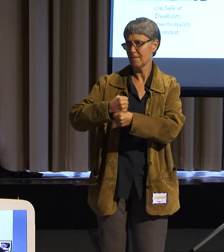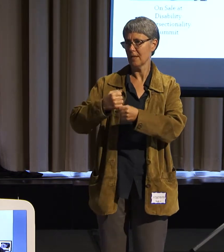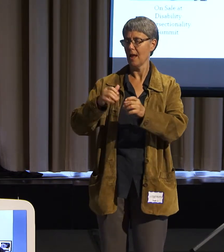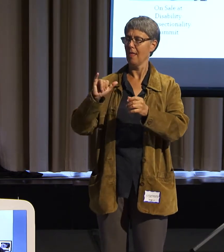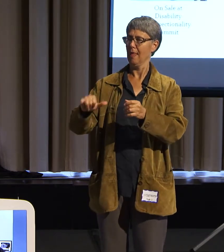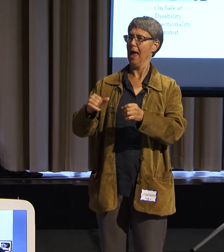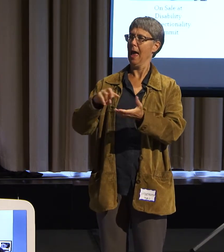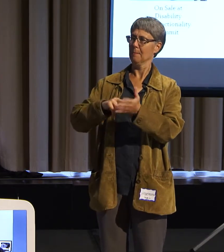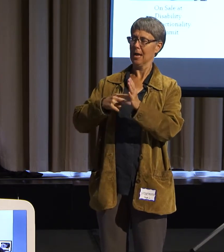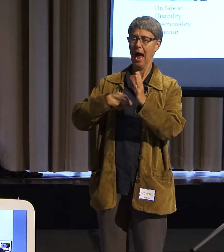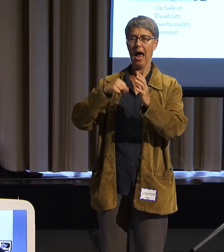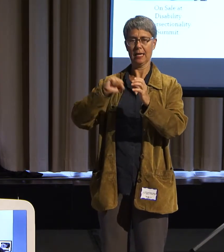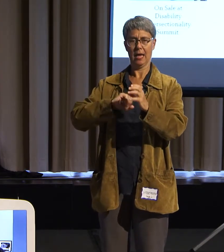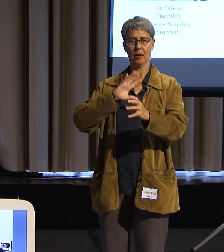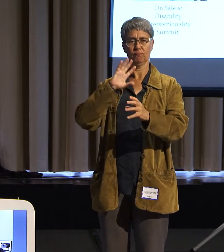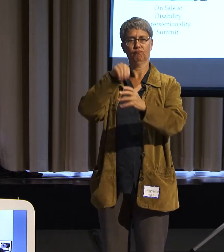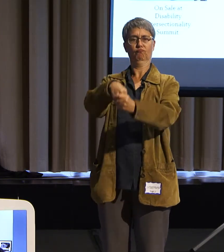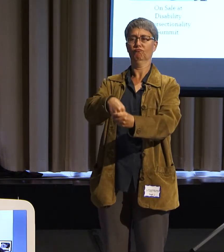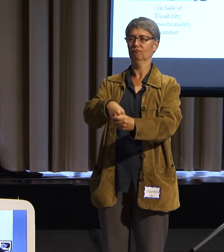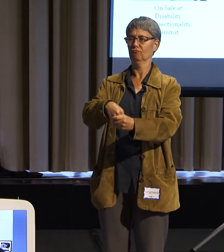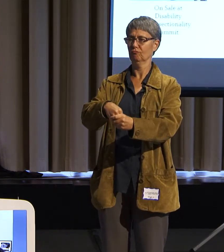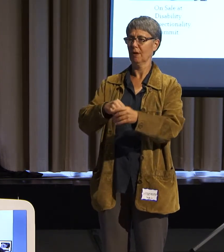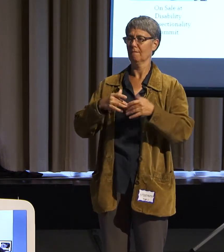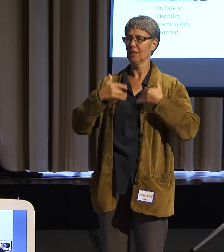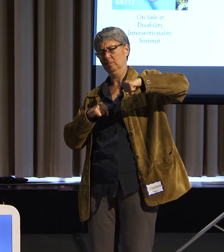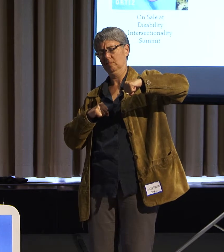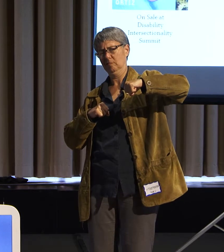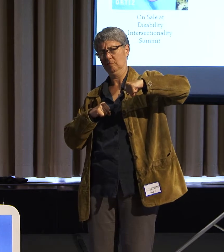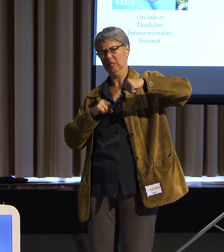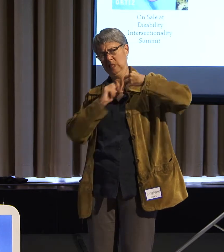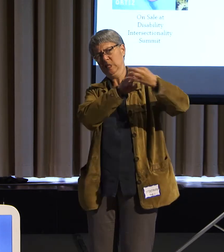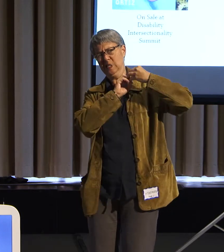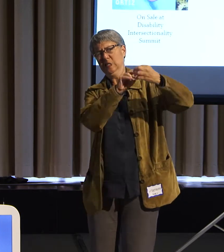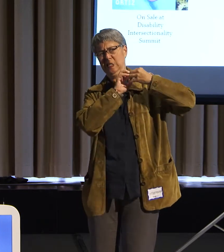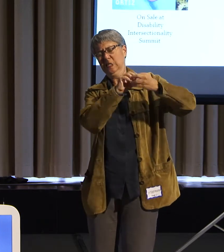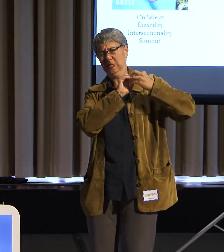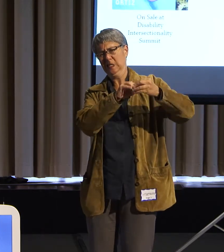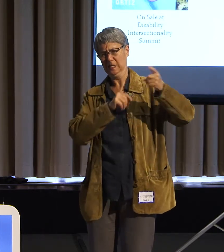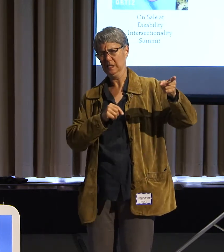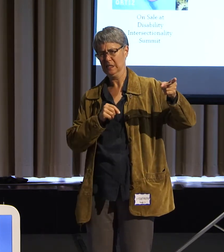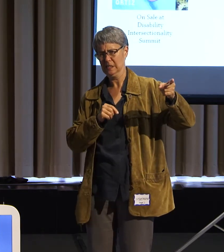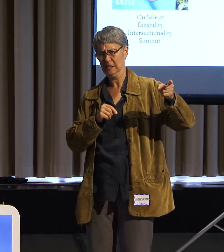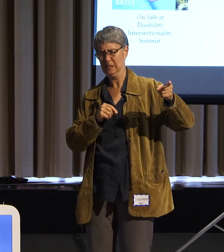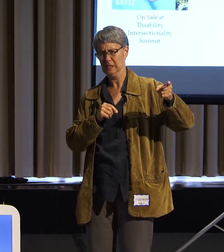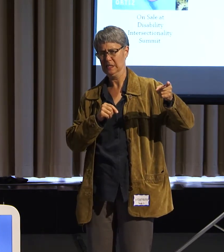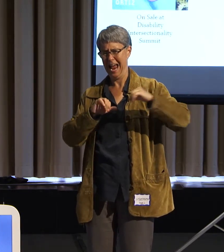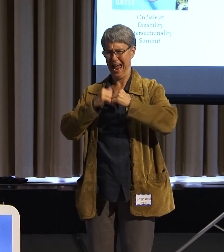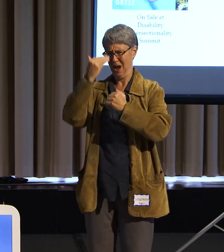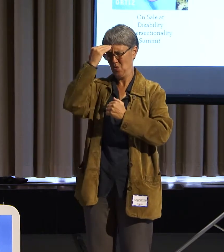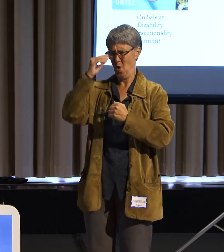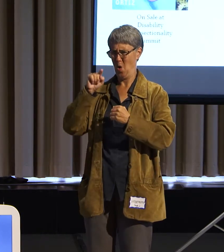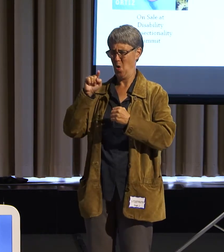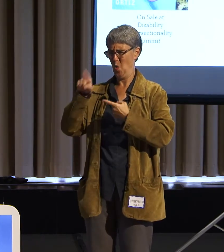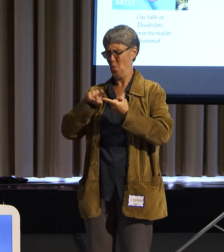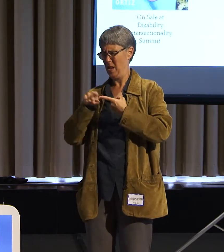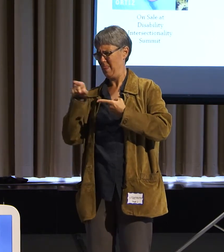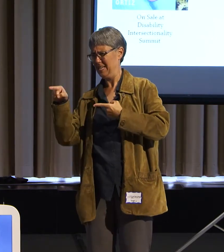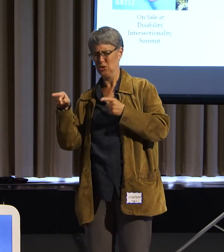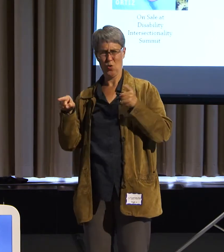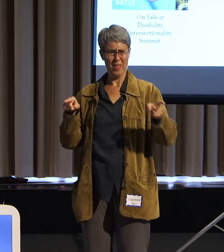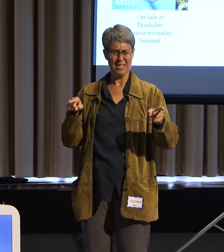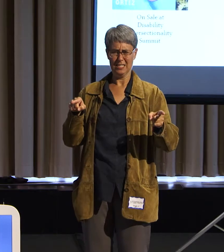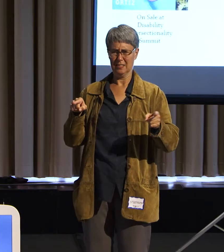being here with you all and feeling really good in my body. So that's a very simple thing, but that's one